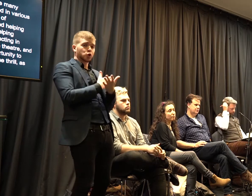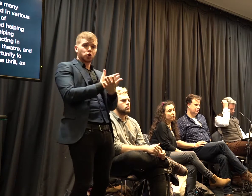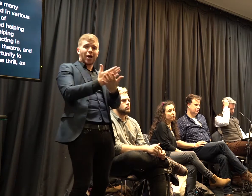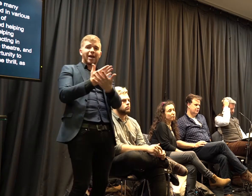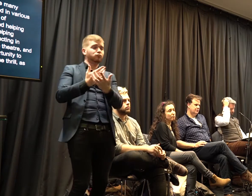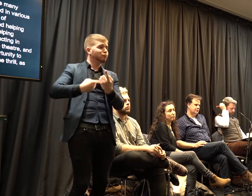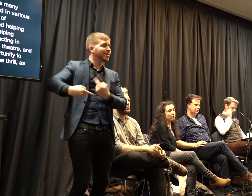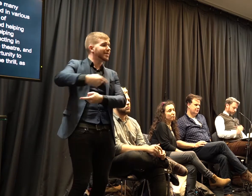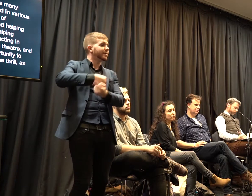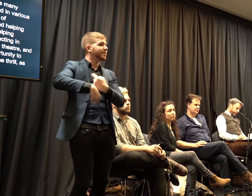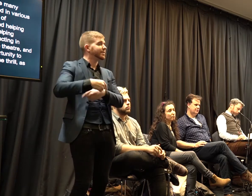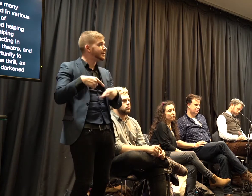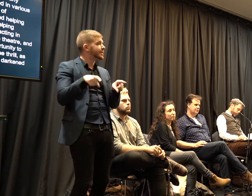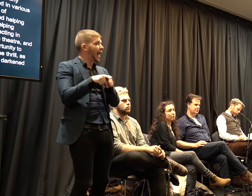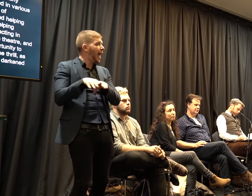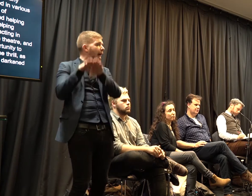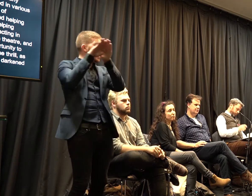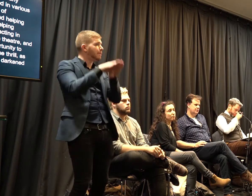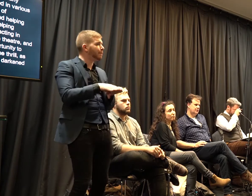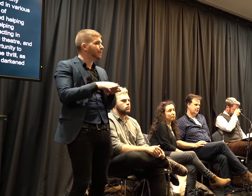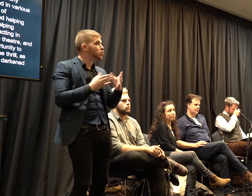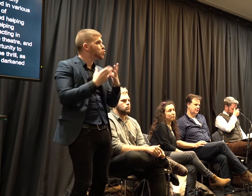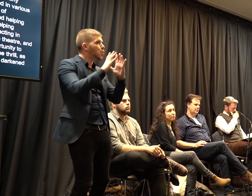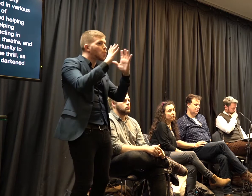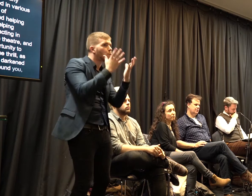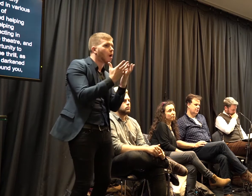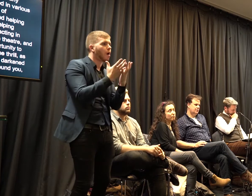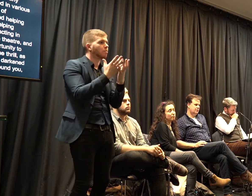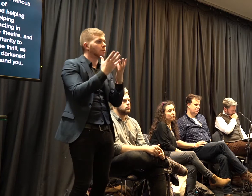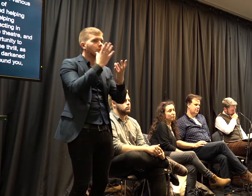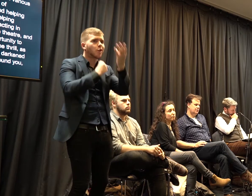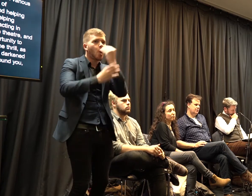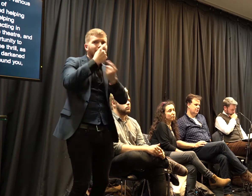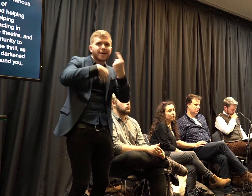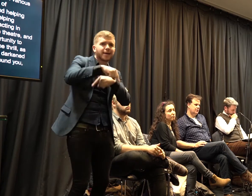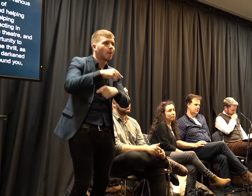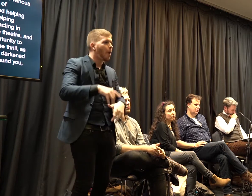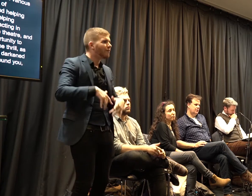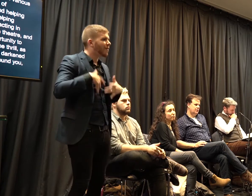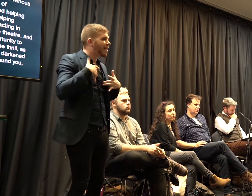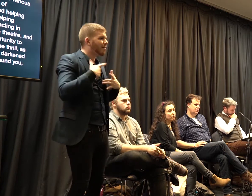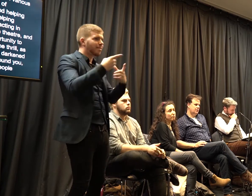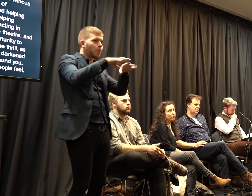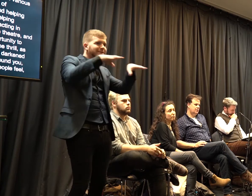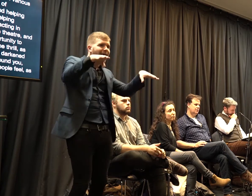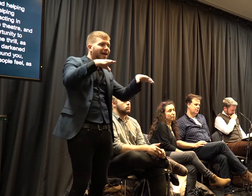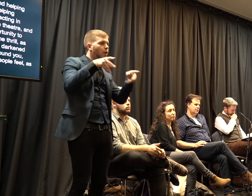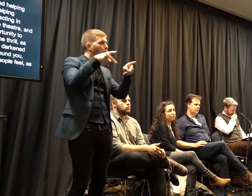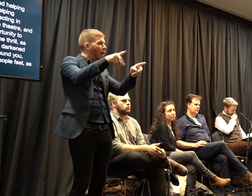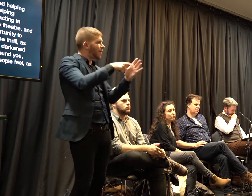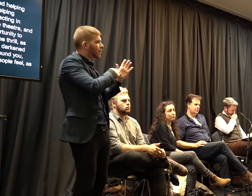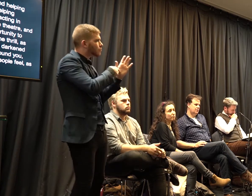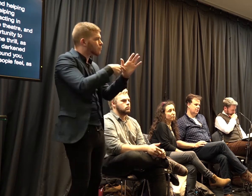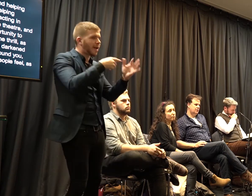experience with those around you, entering a new world, learning what other people feel, as in the people on stage who are portraying it,